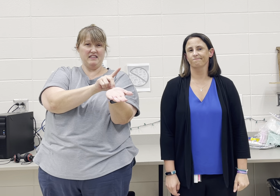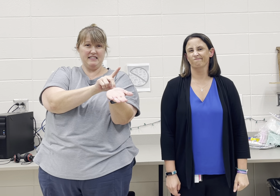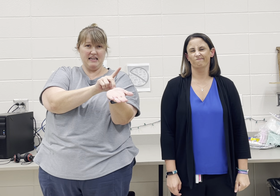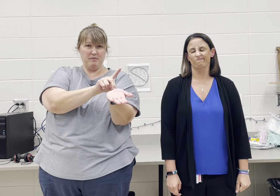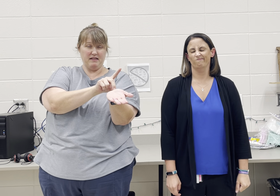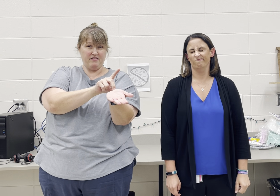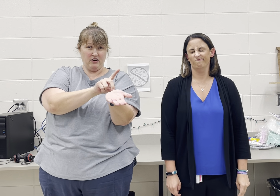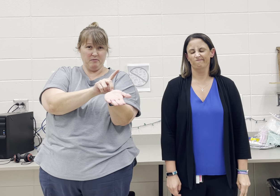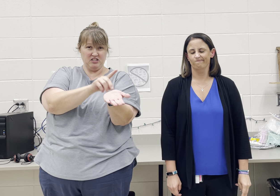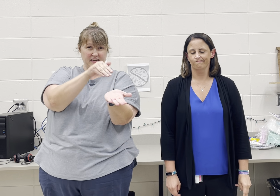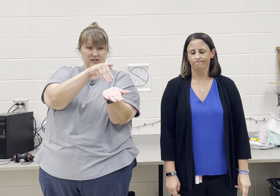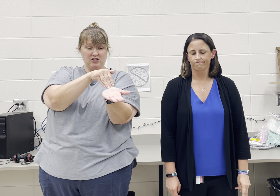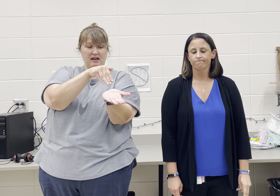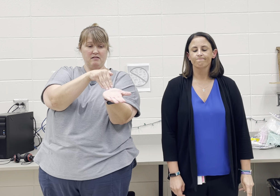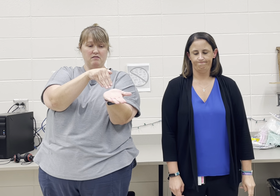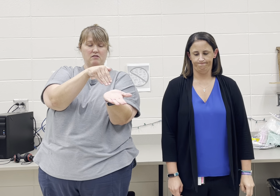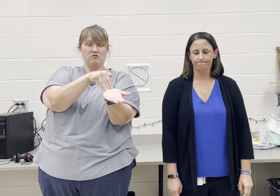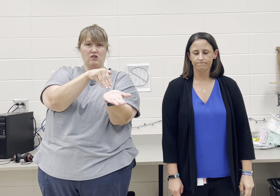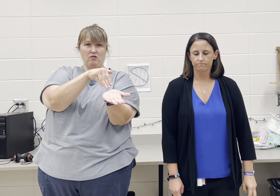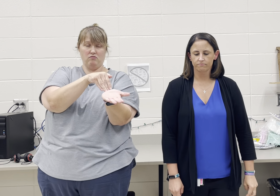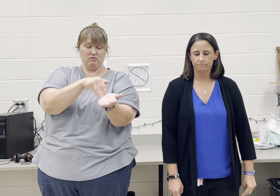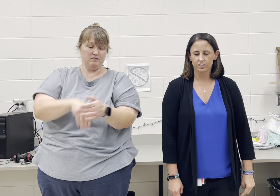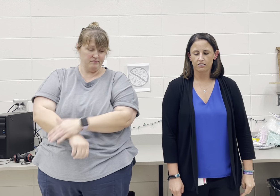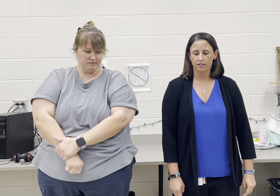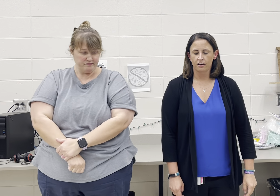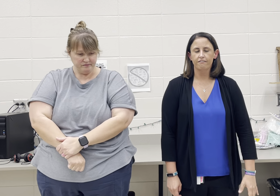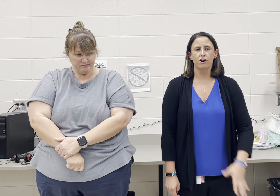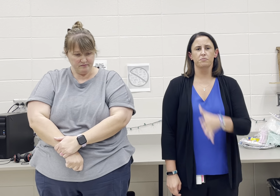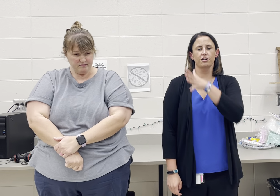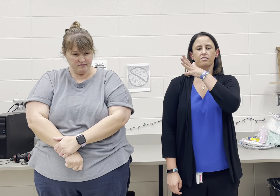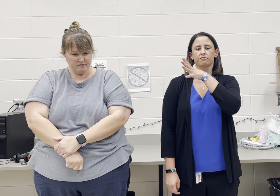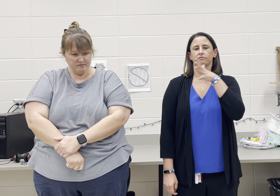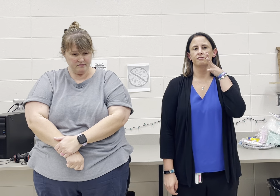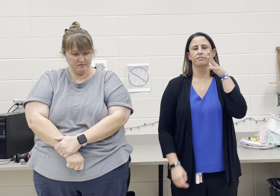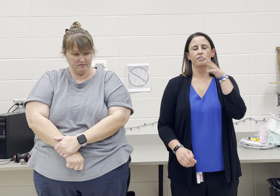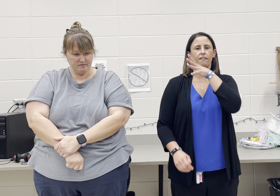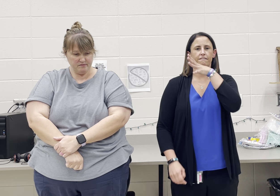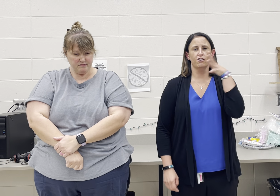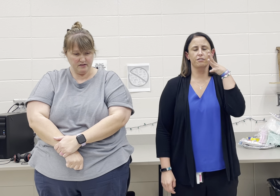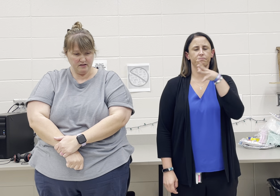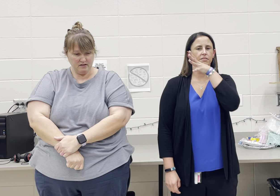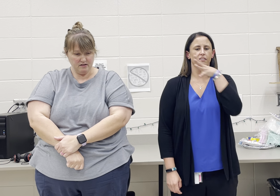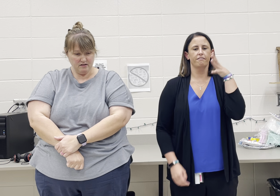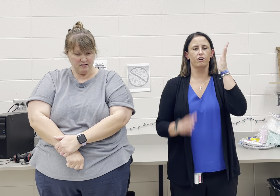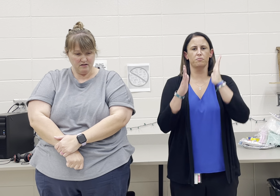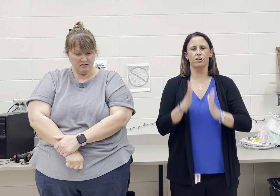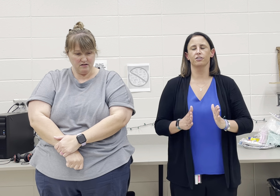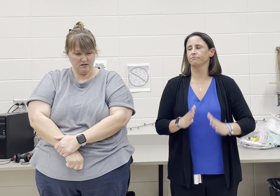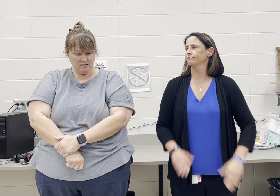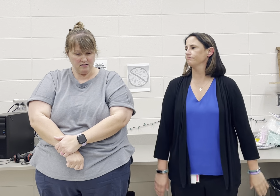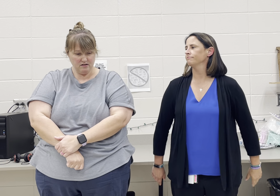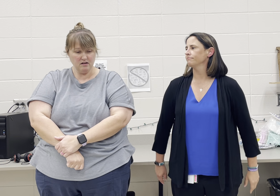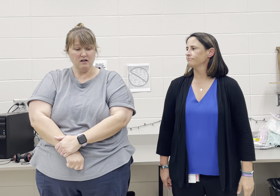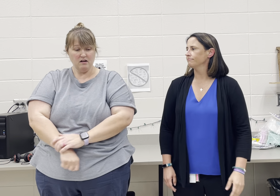D, but that's very much an English sign. So Farmer. Farm. Farmer.